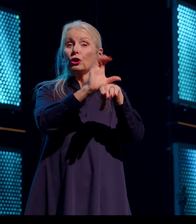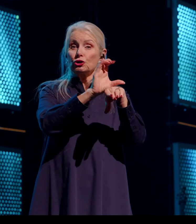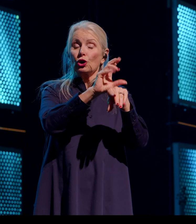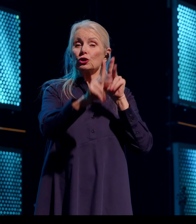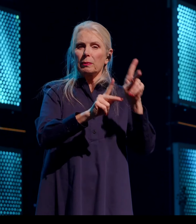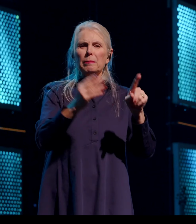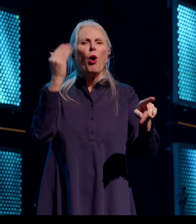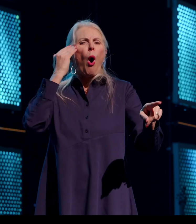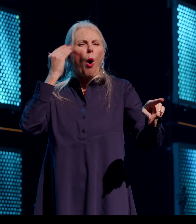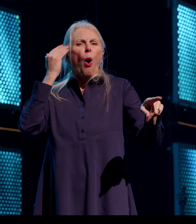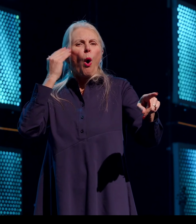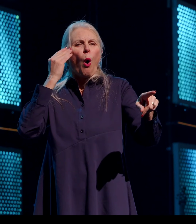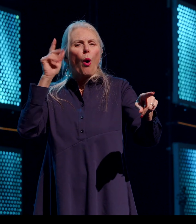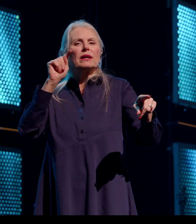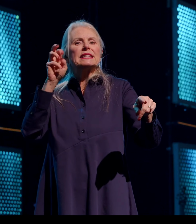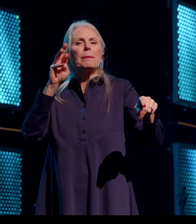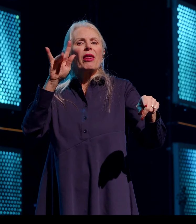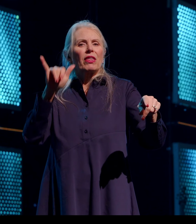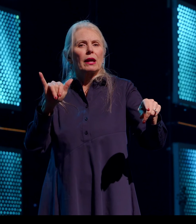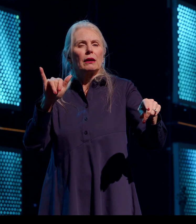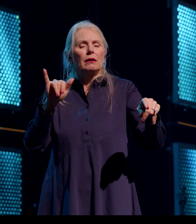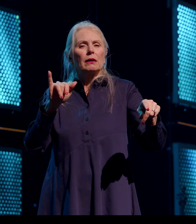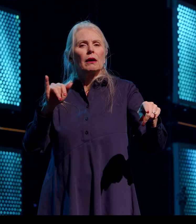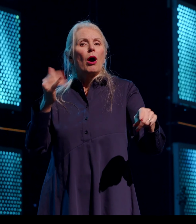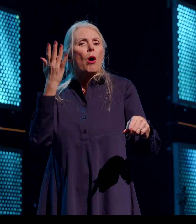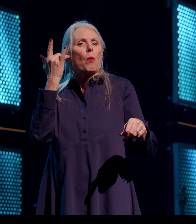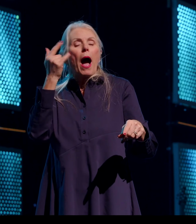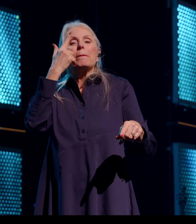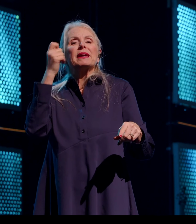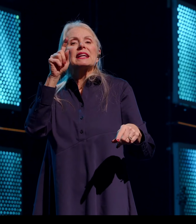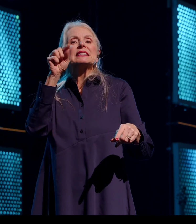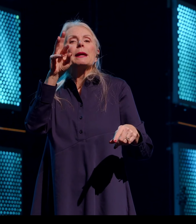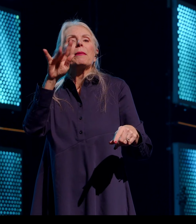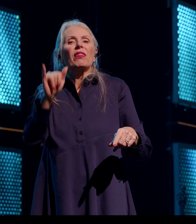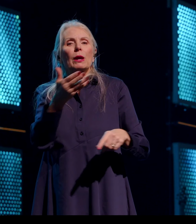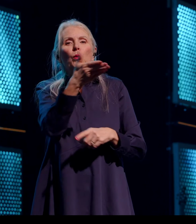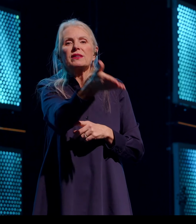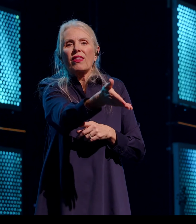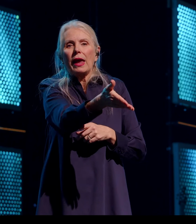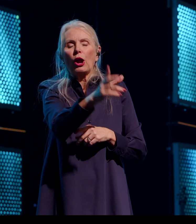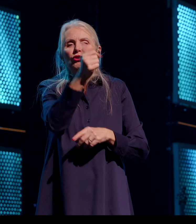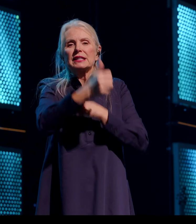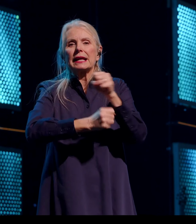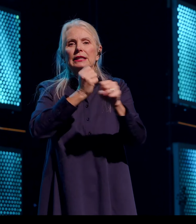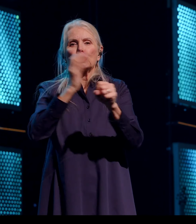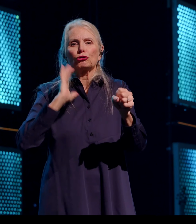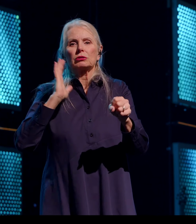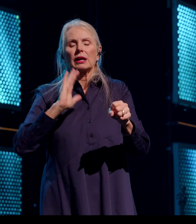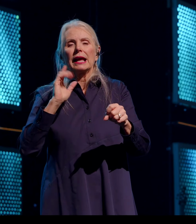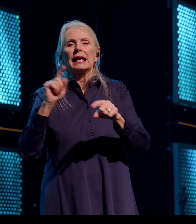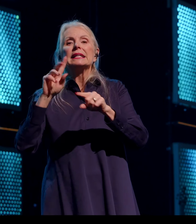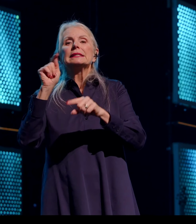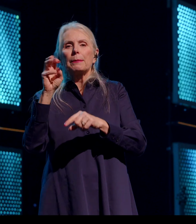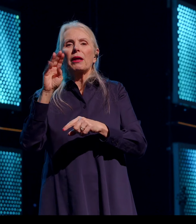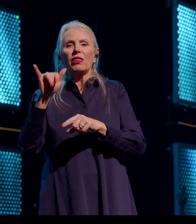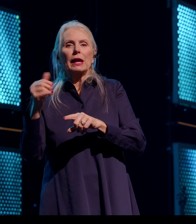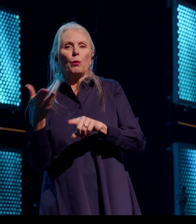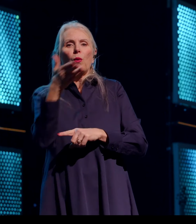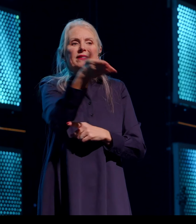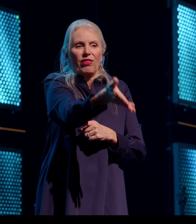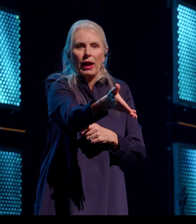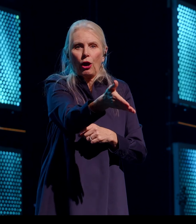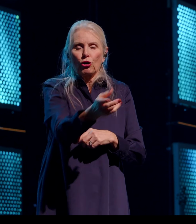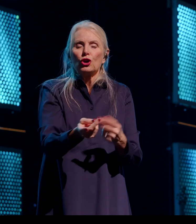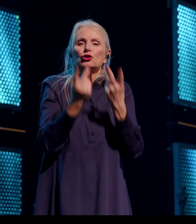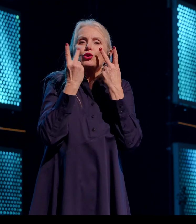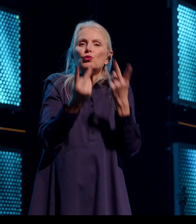Timothy. Why? Timothy was there when the church began, 10 years earlier. I mean, Timothy was there. We actually see